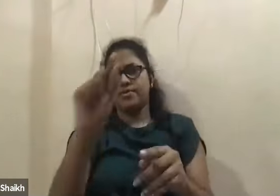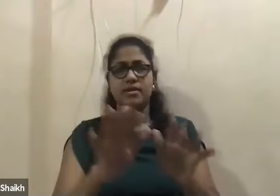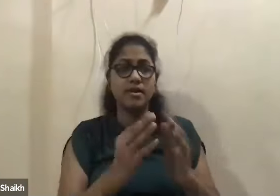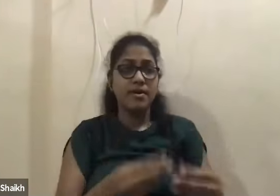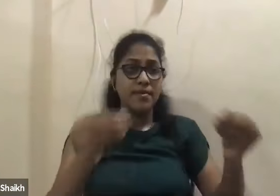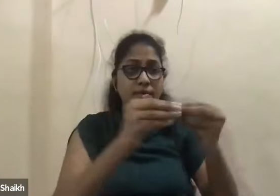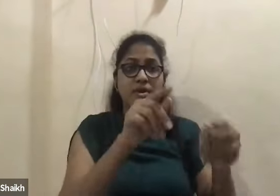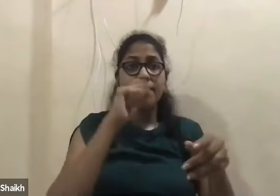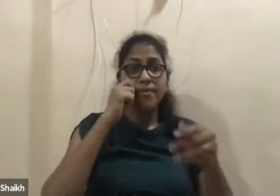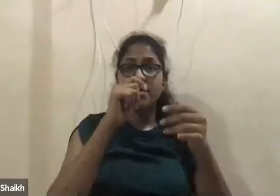ask?